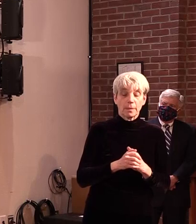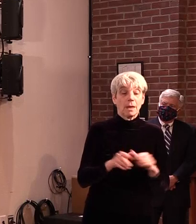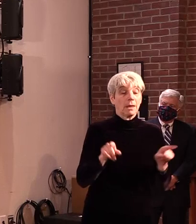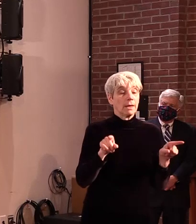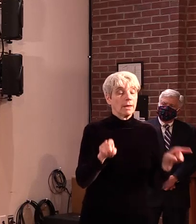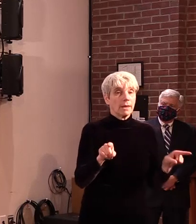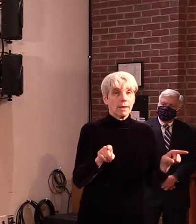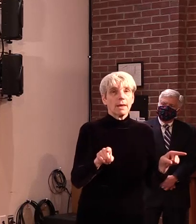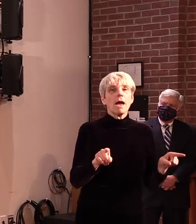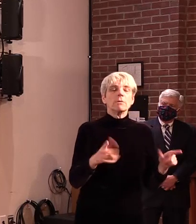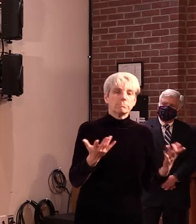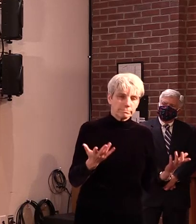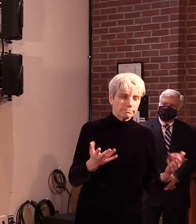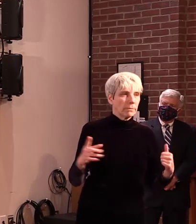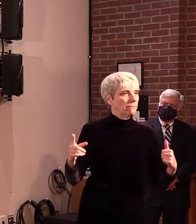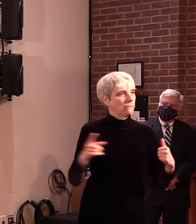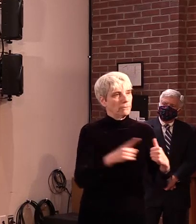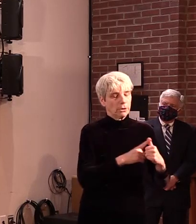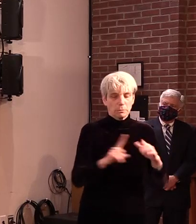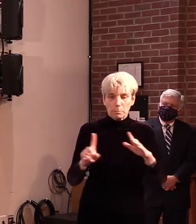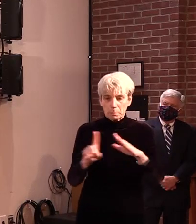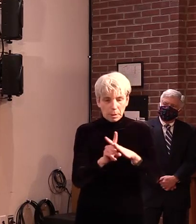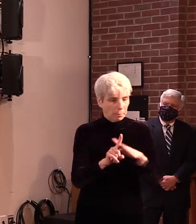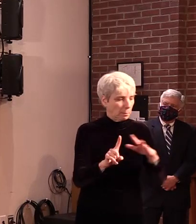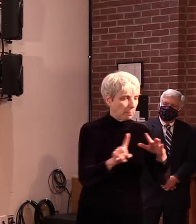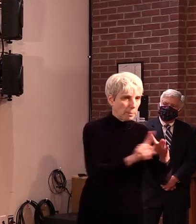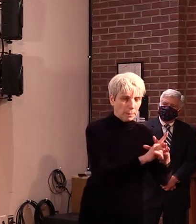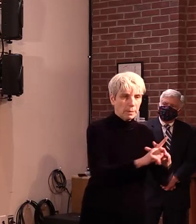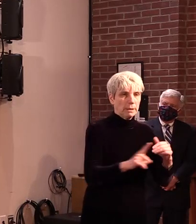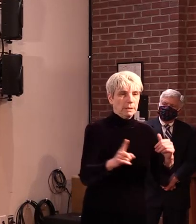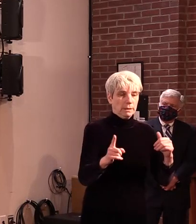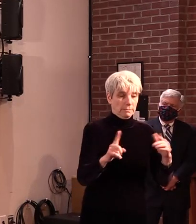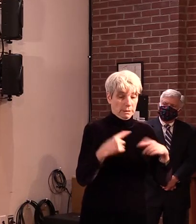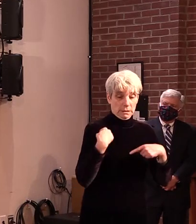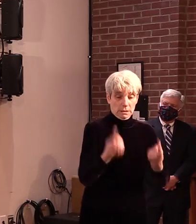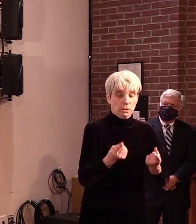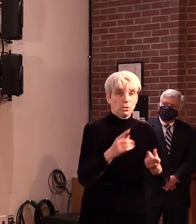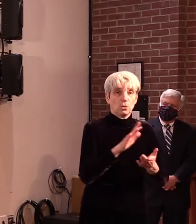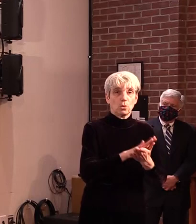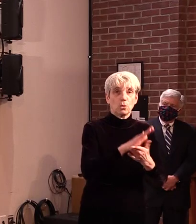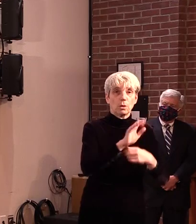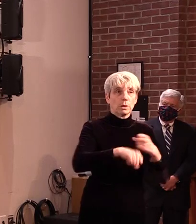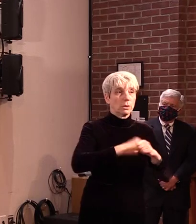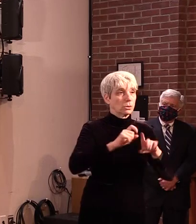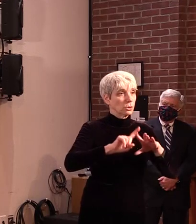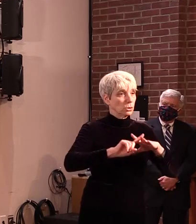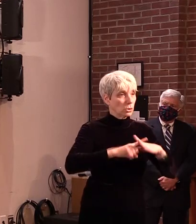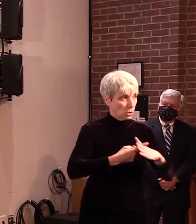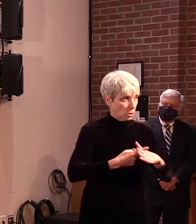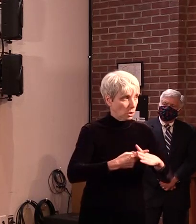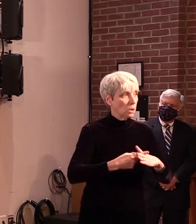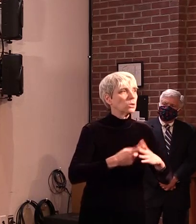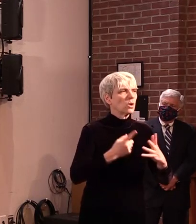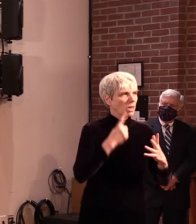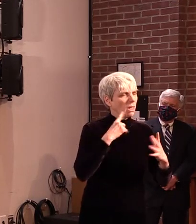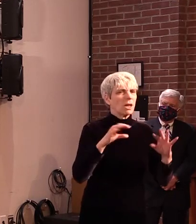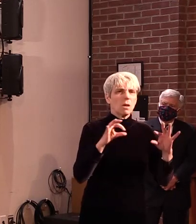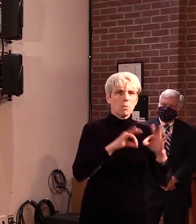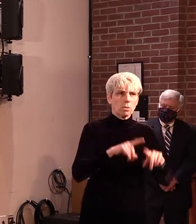first cases reported since the start of the school year, I want to take a few moments to share with you the actions being